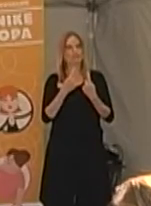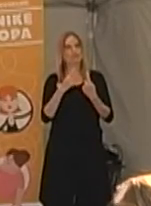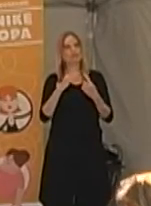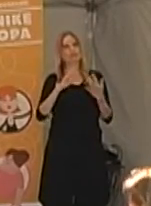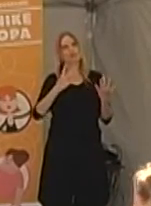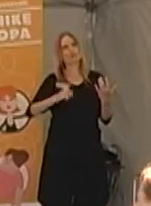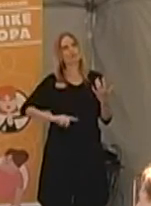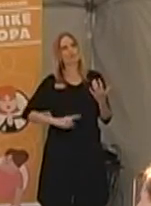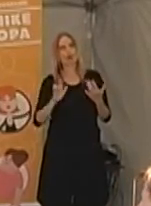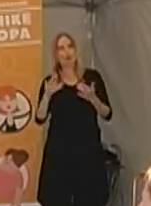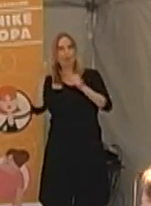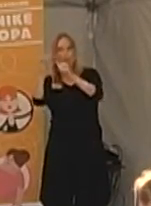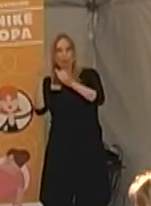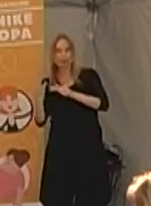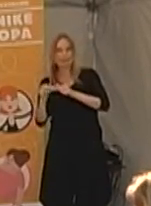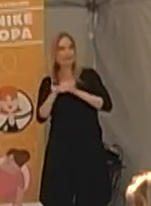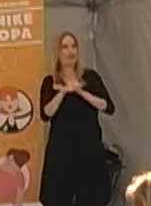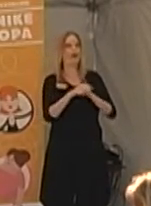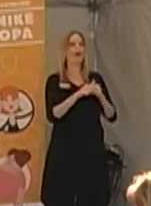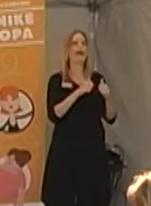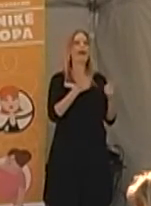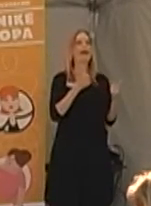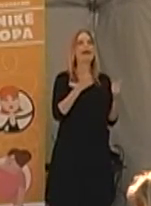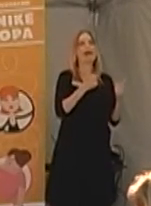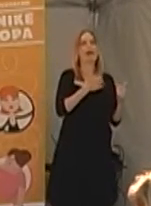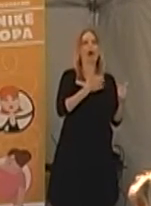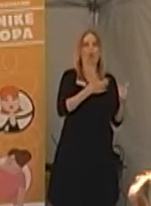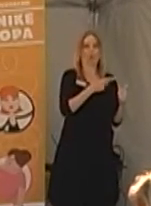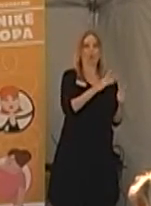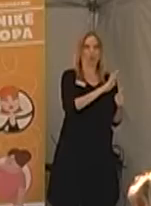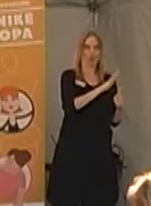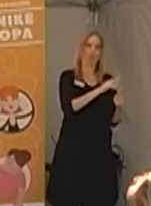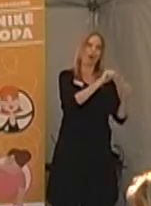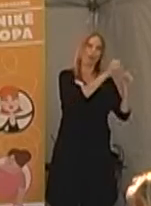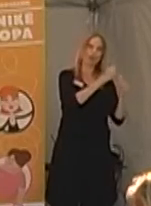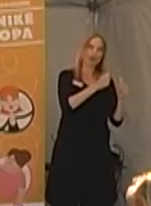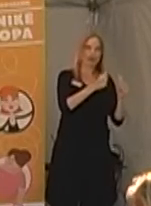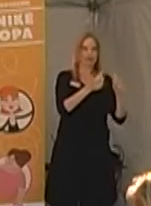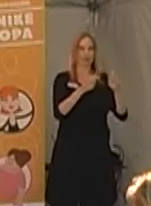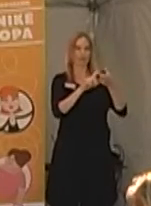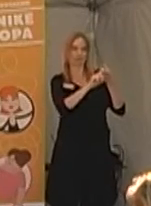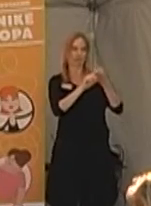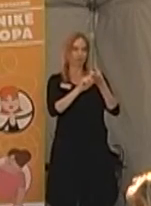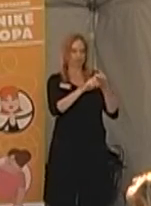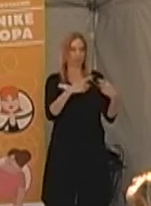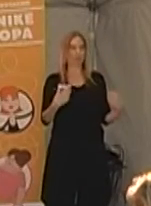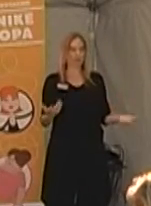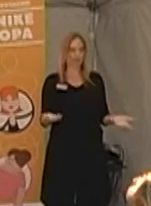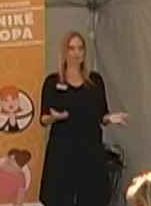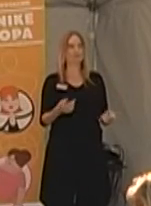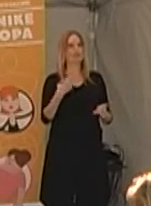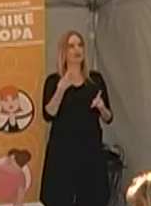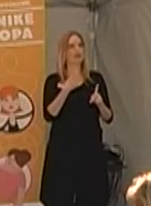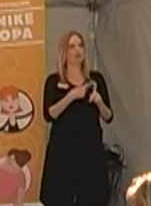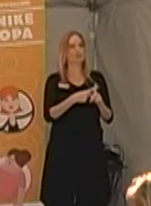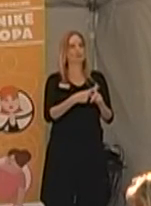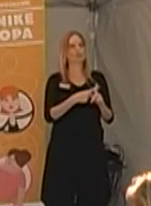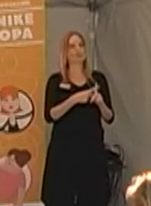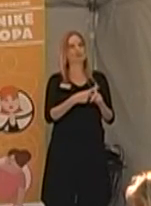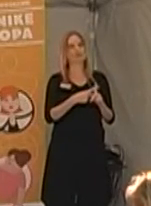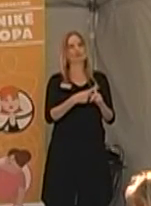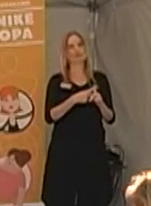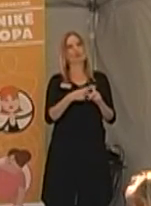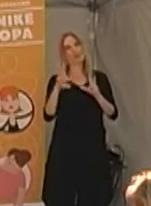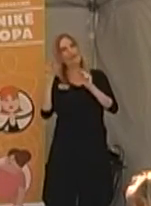societal model and the welfare model that the Nordics have at some point chosen, and explore whether the happiness